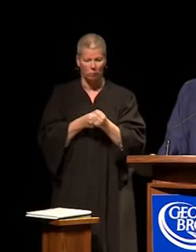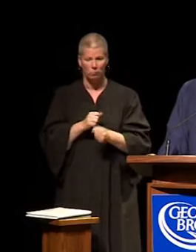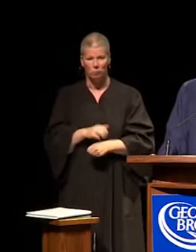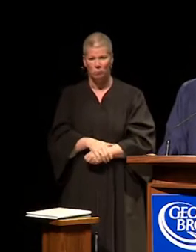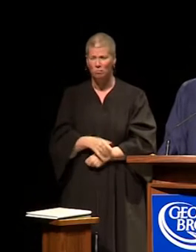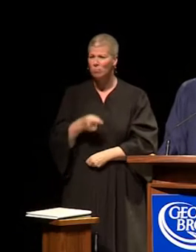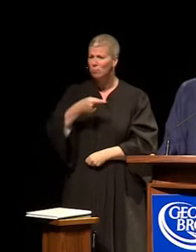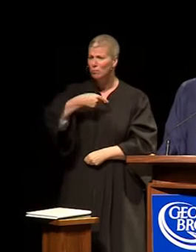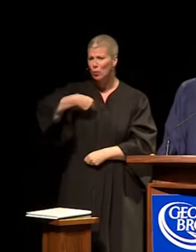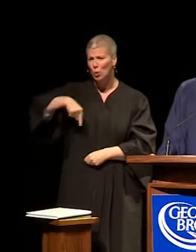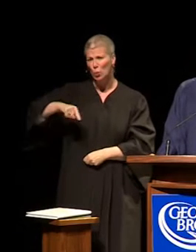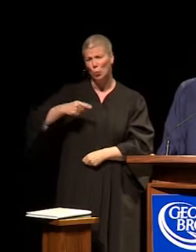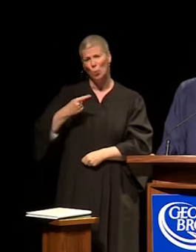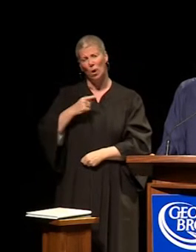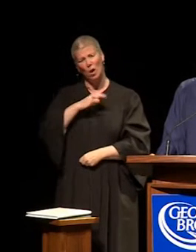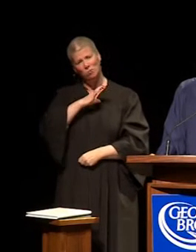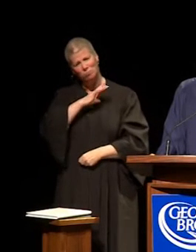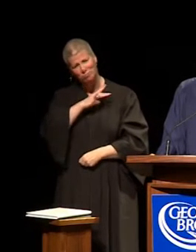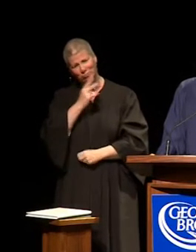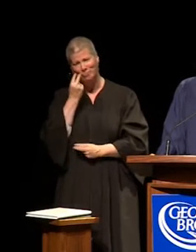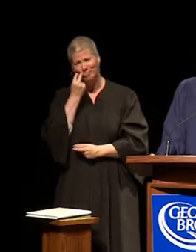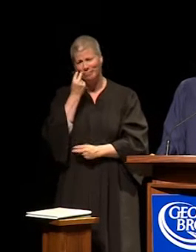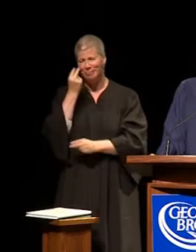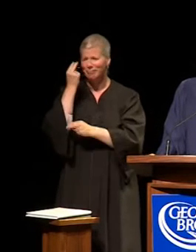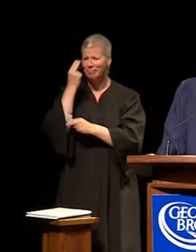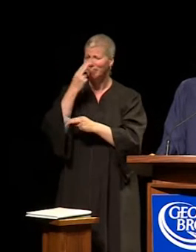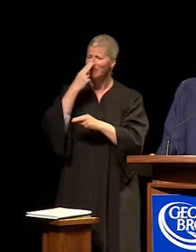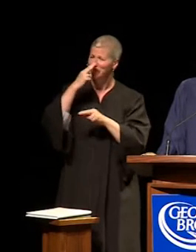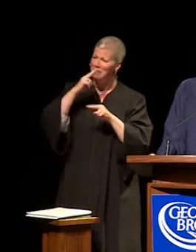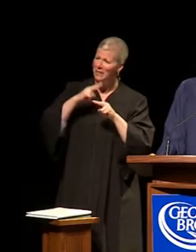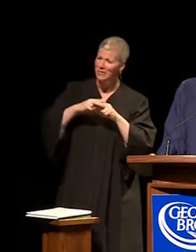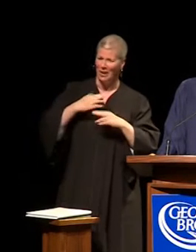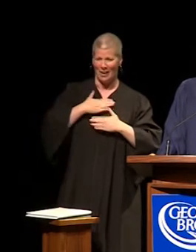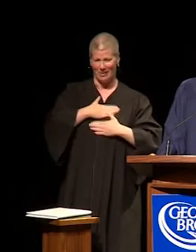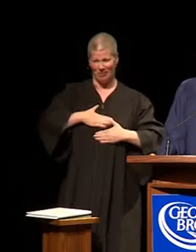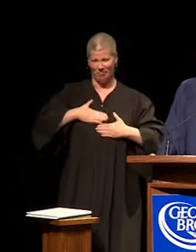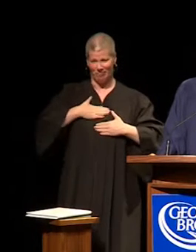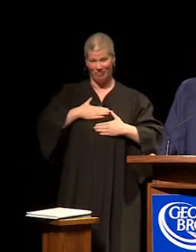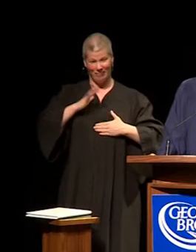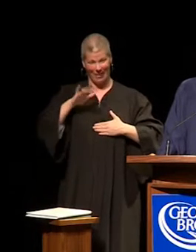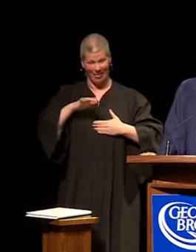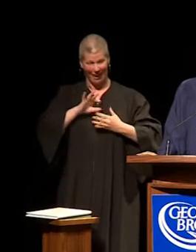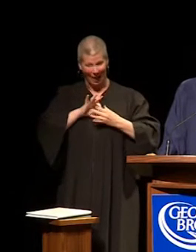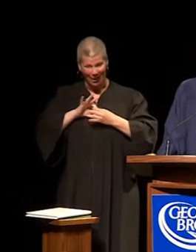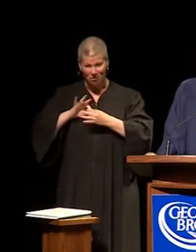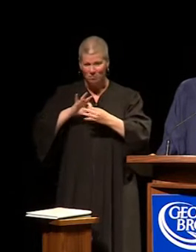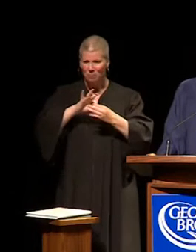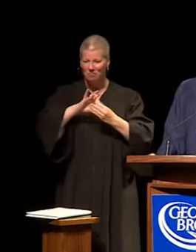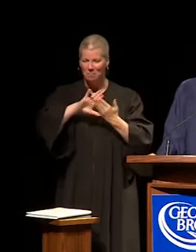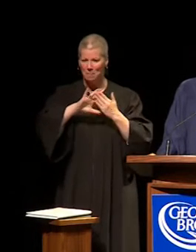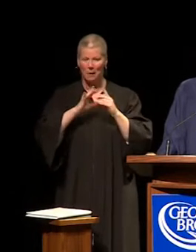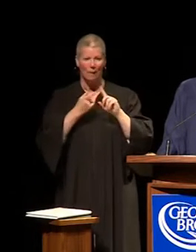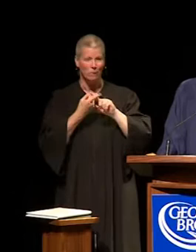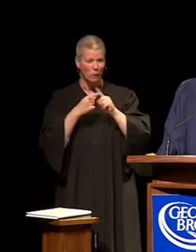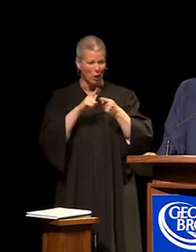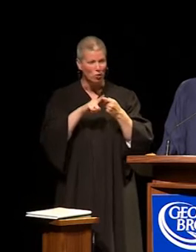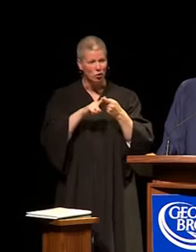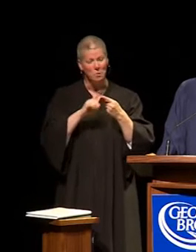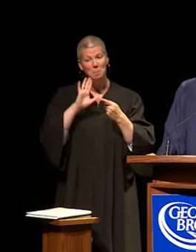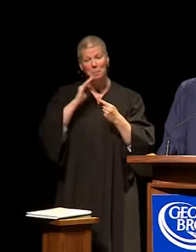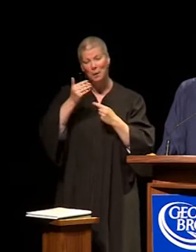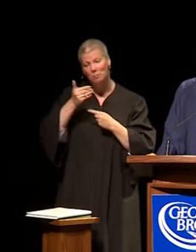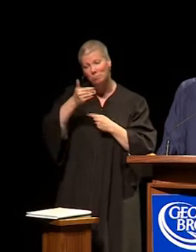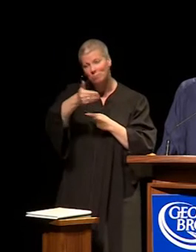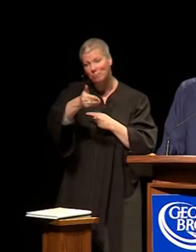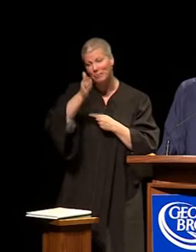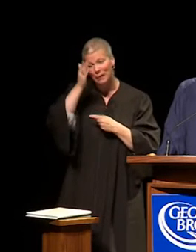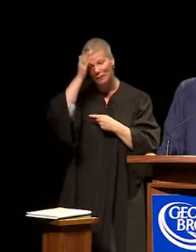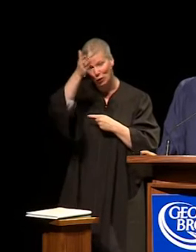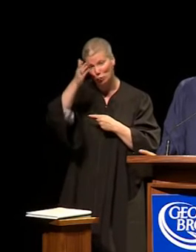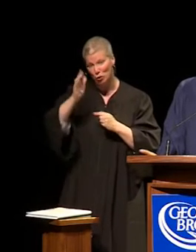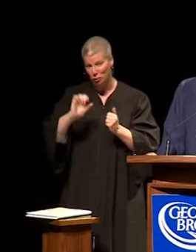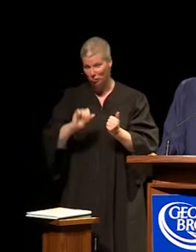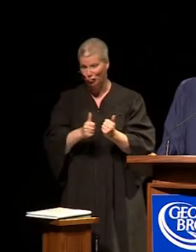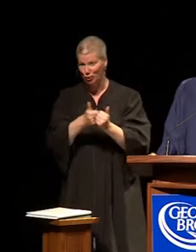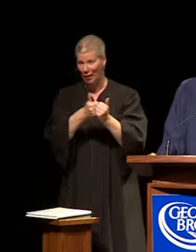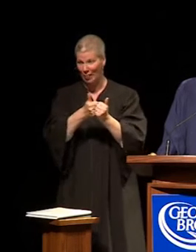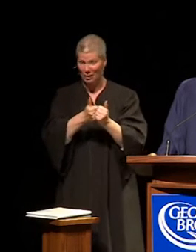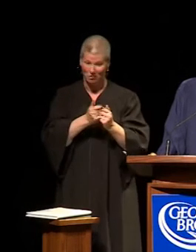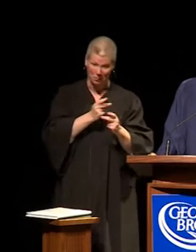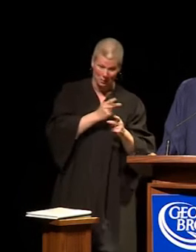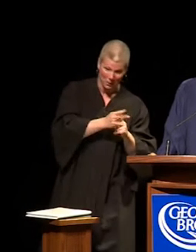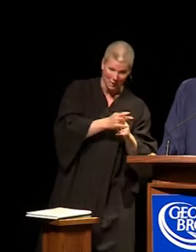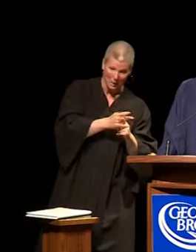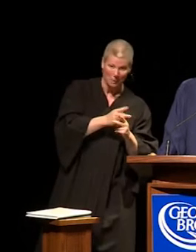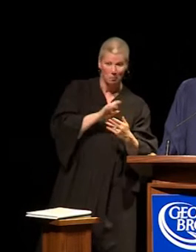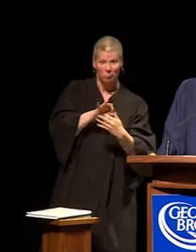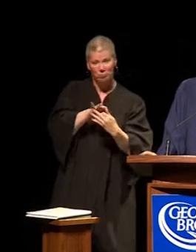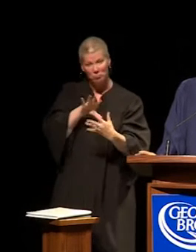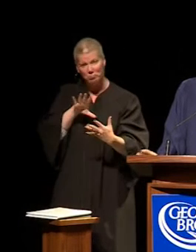really good times and have developed friendships which will be tested as we move forward. Some will